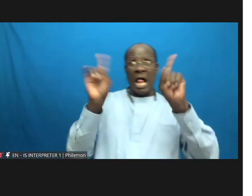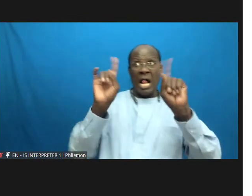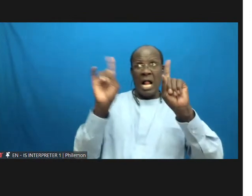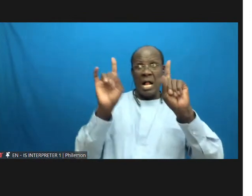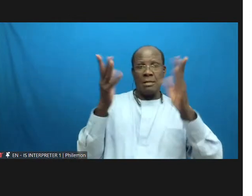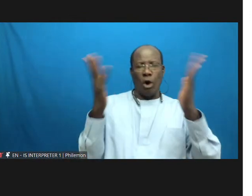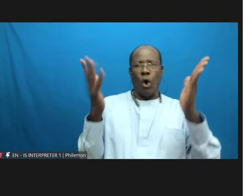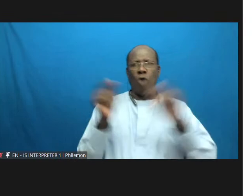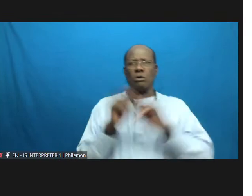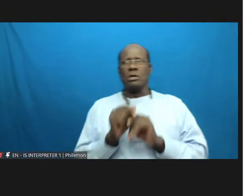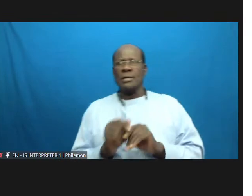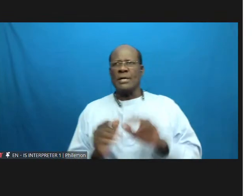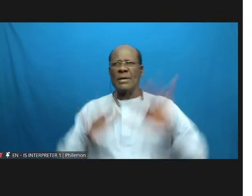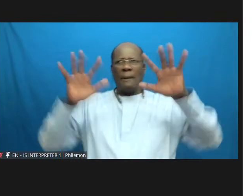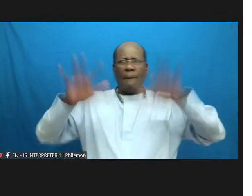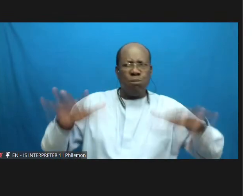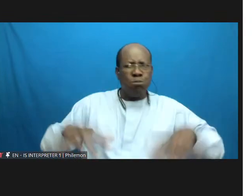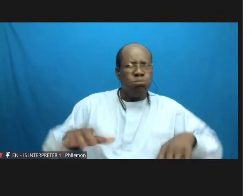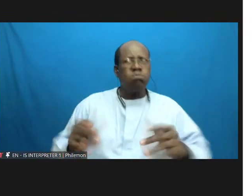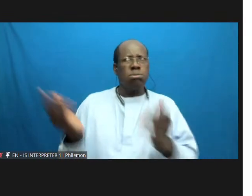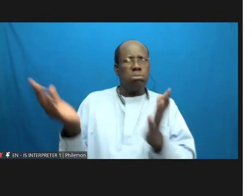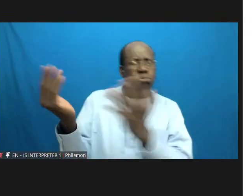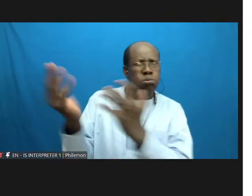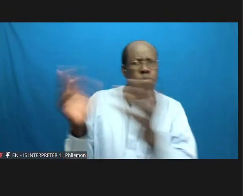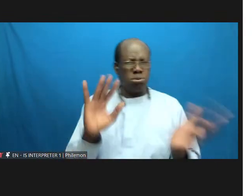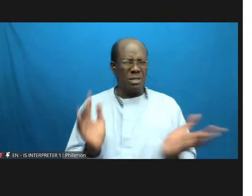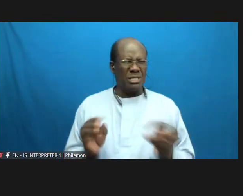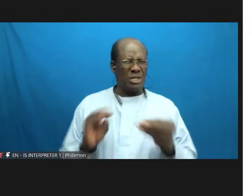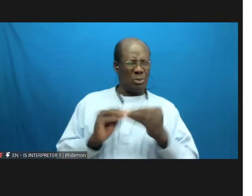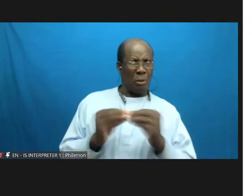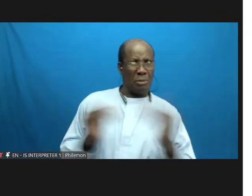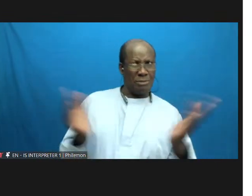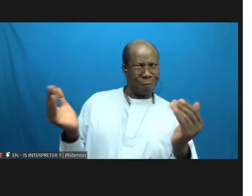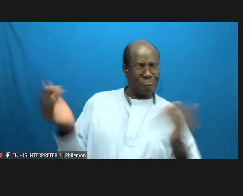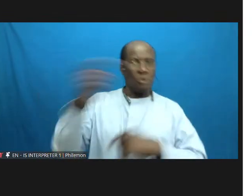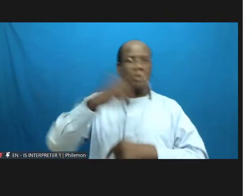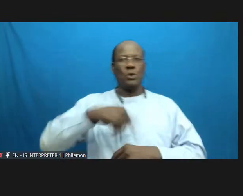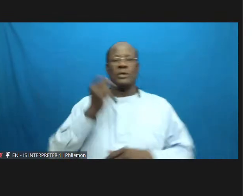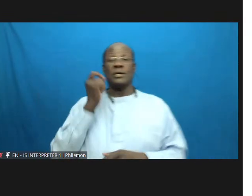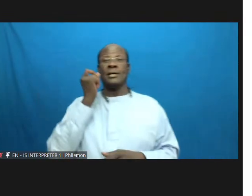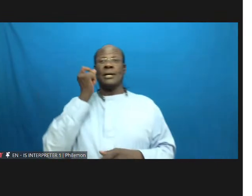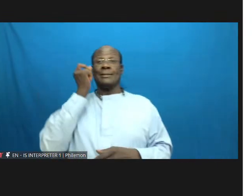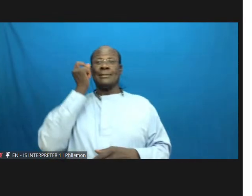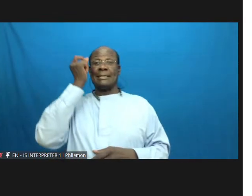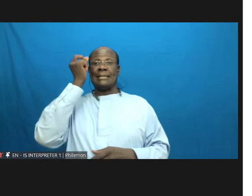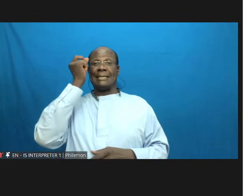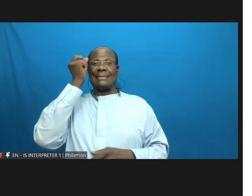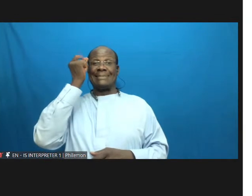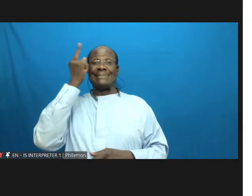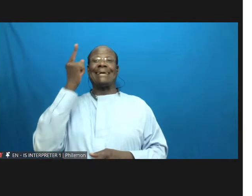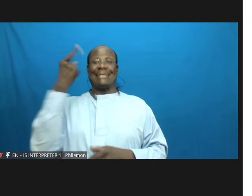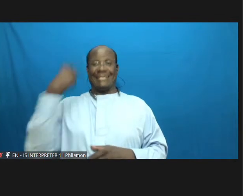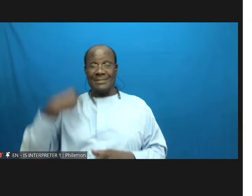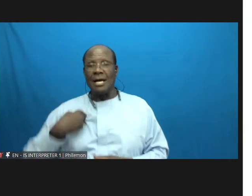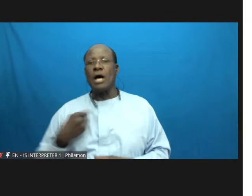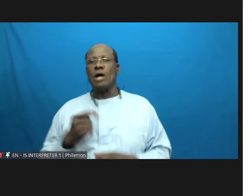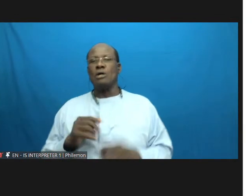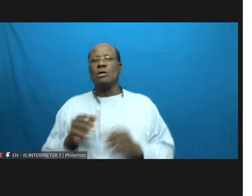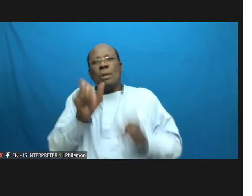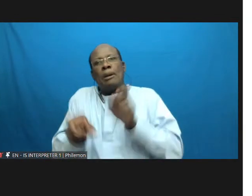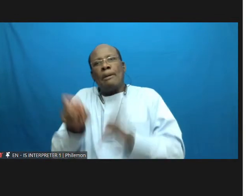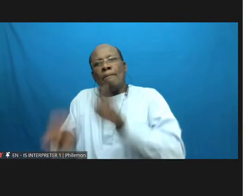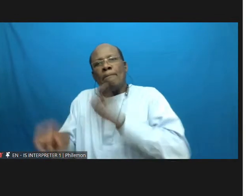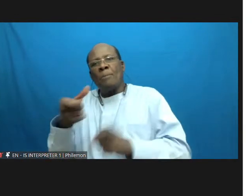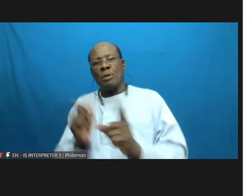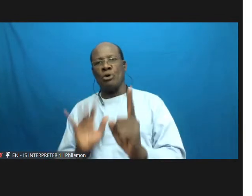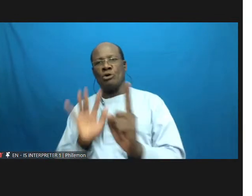hazards, and also ensure that we have a better understanding of the vulnerabilities that populations face, in order